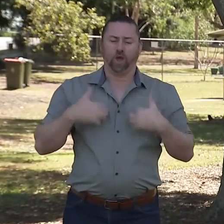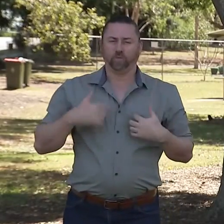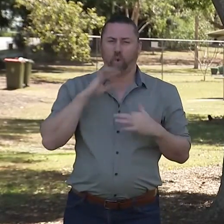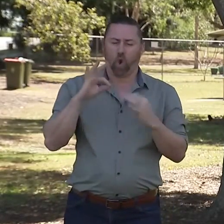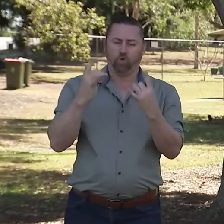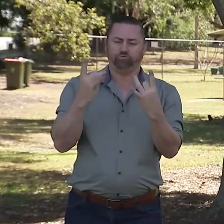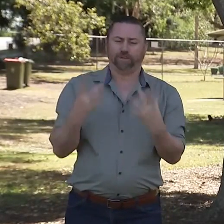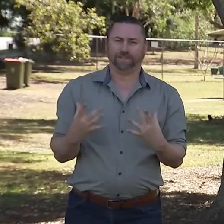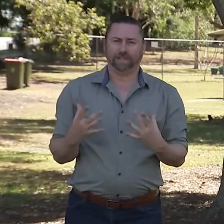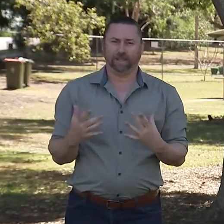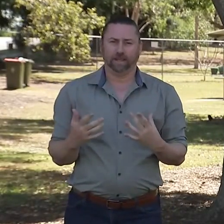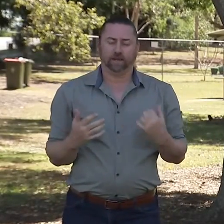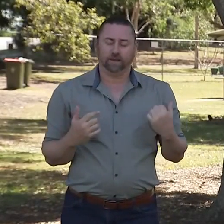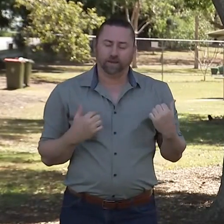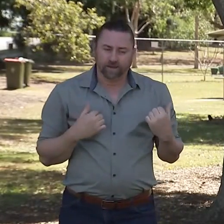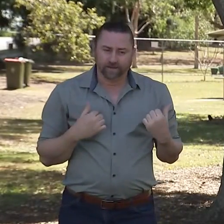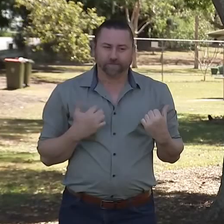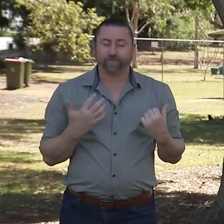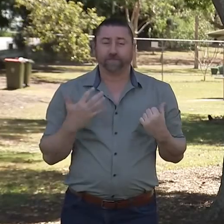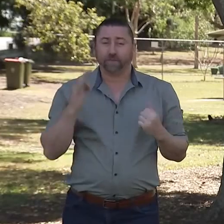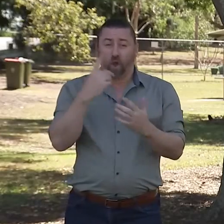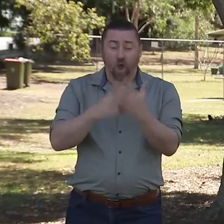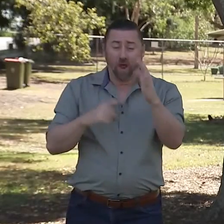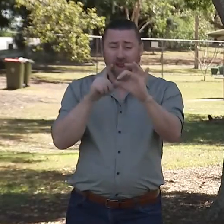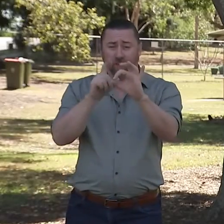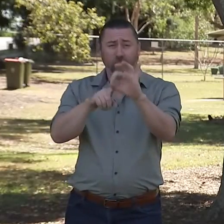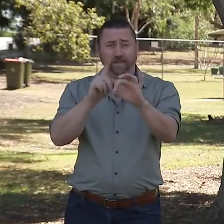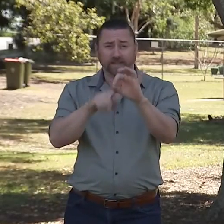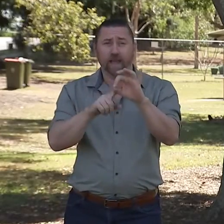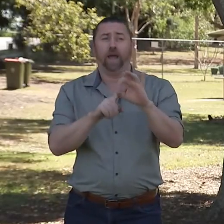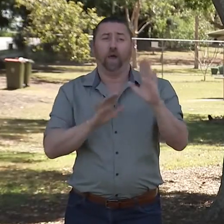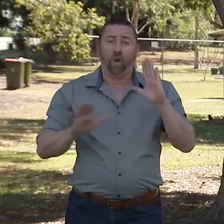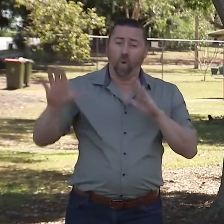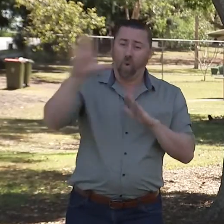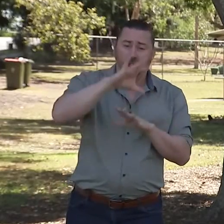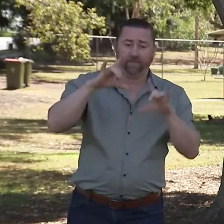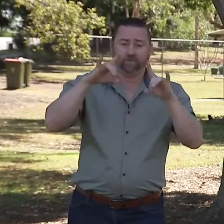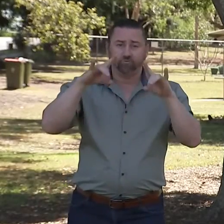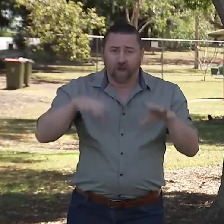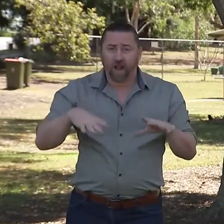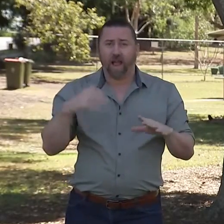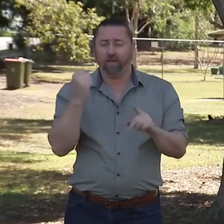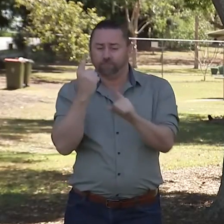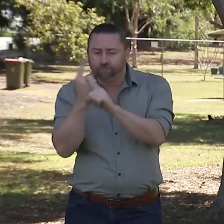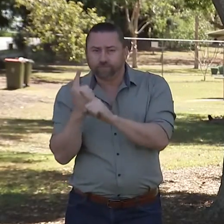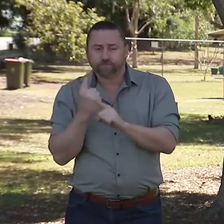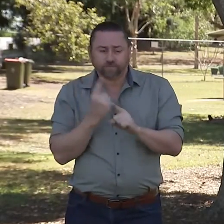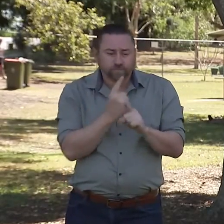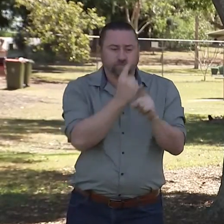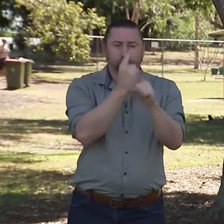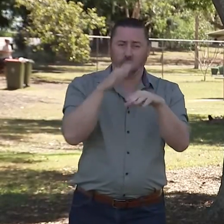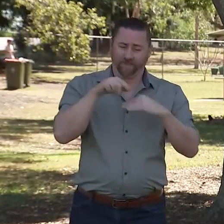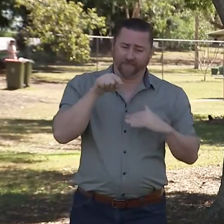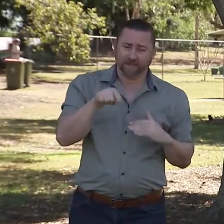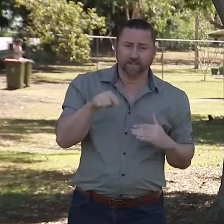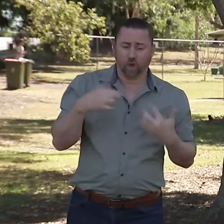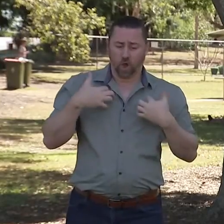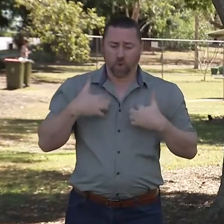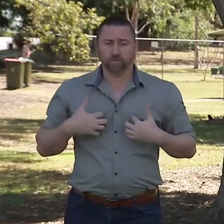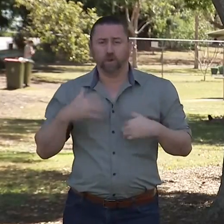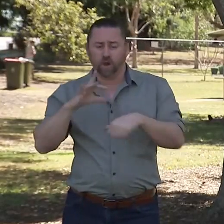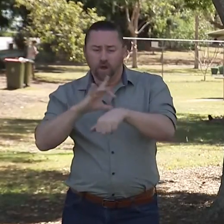Well, the whole nation is working on this. The whole nation is working on this, and further work is being